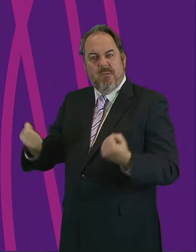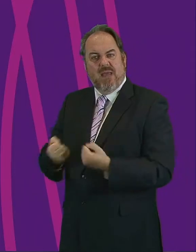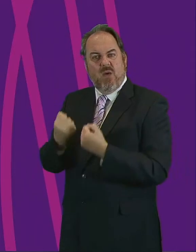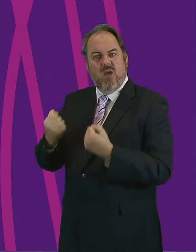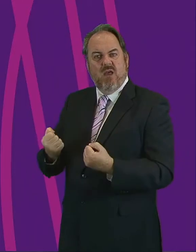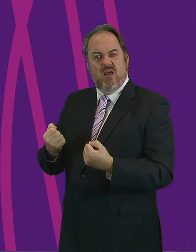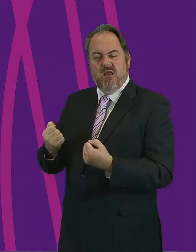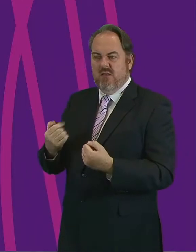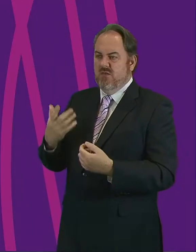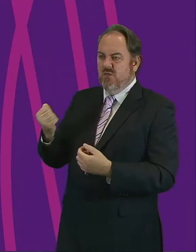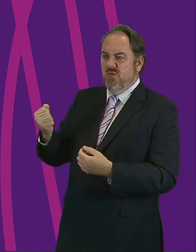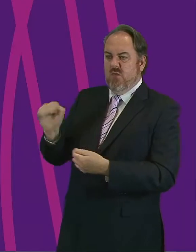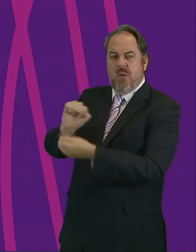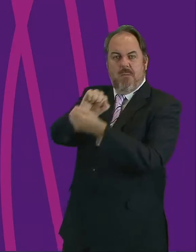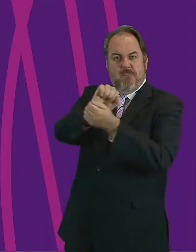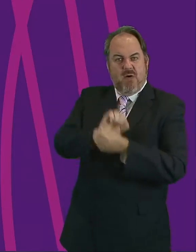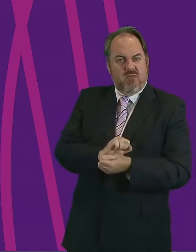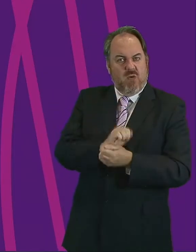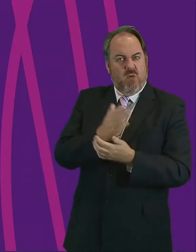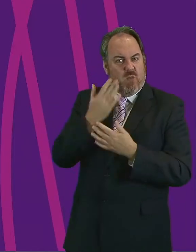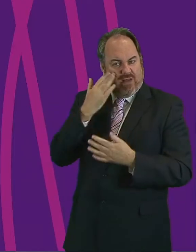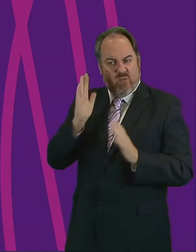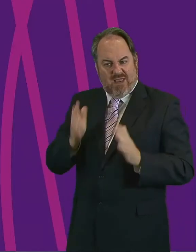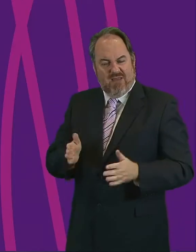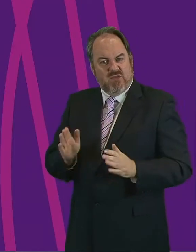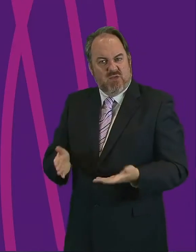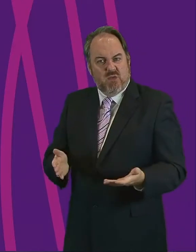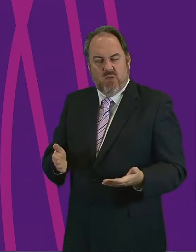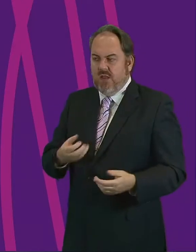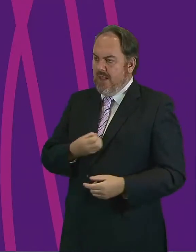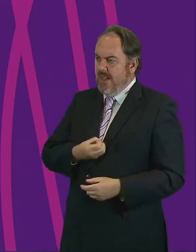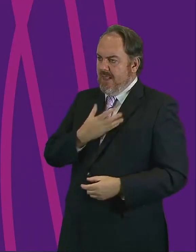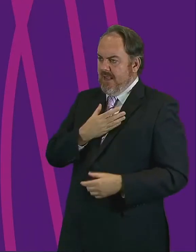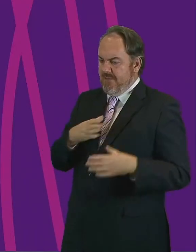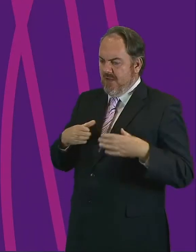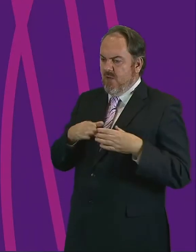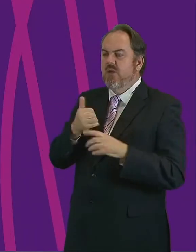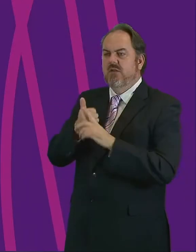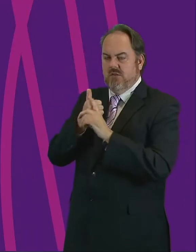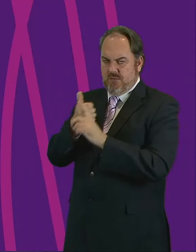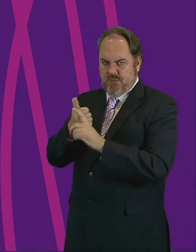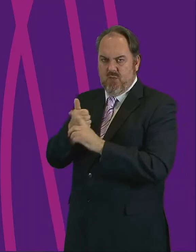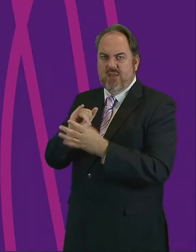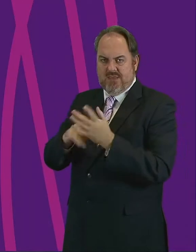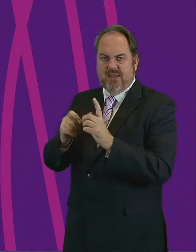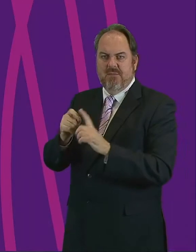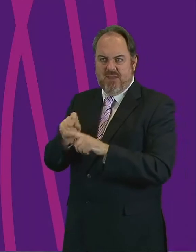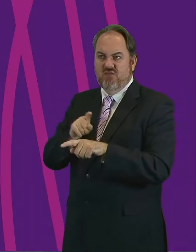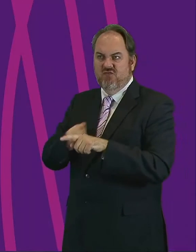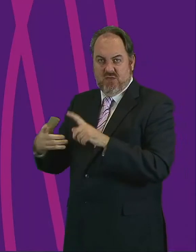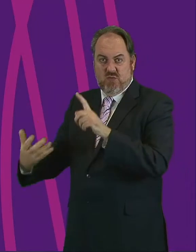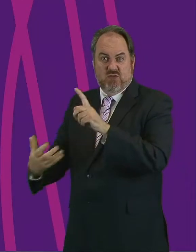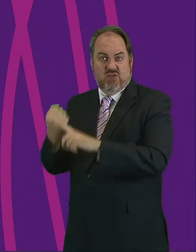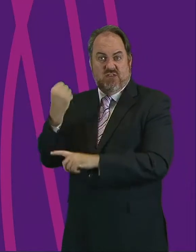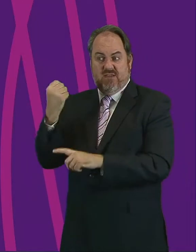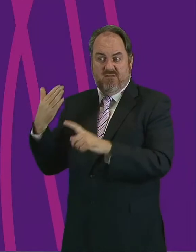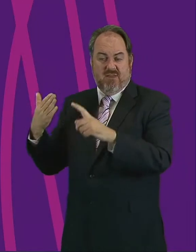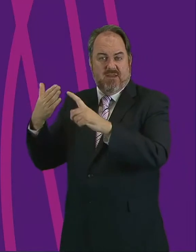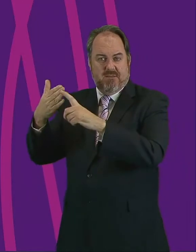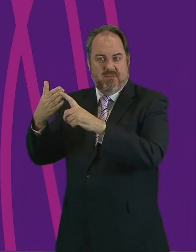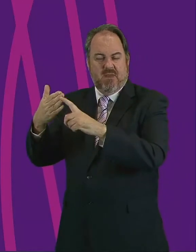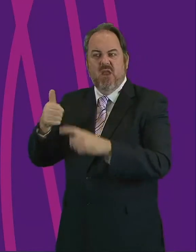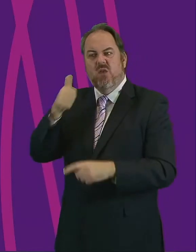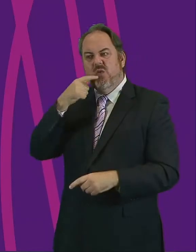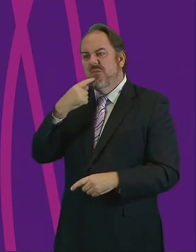Scottish Government to push on these issues. The Cabinet Secretary talked specifically about the